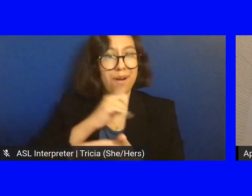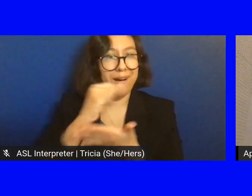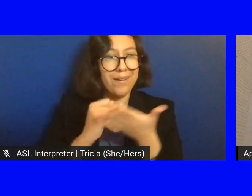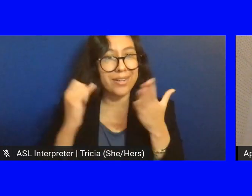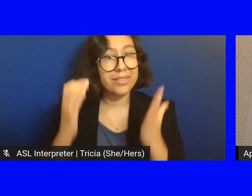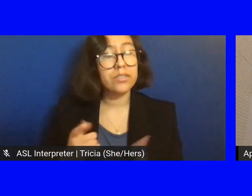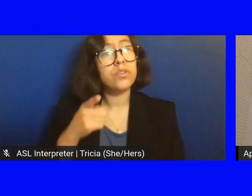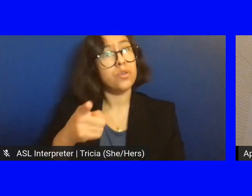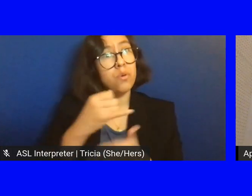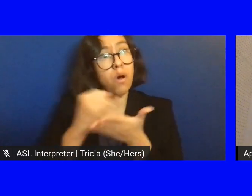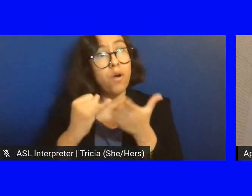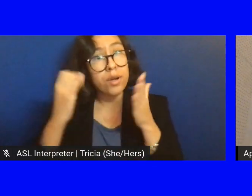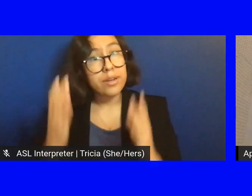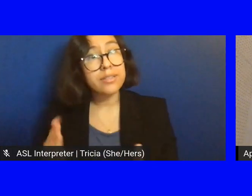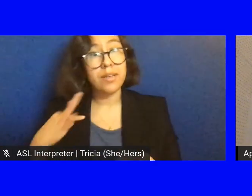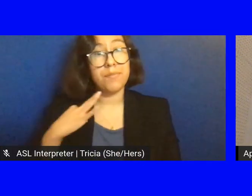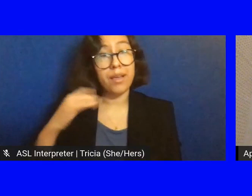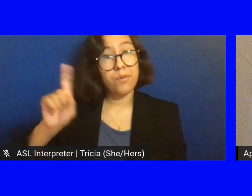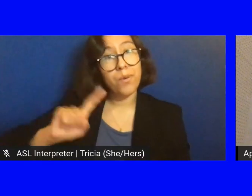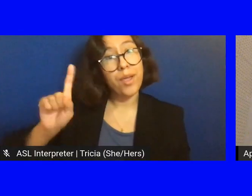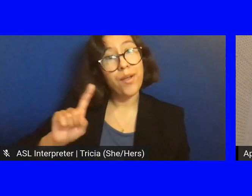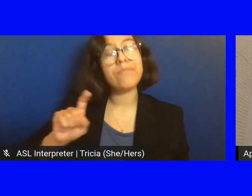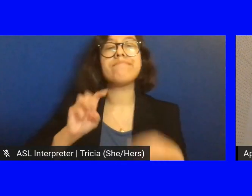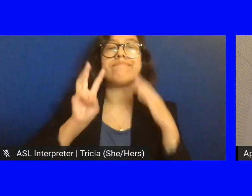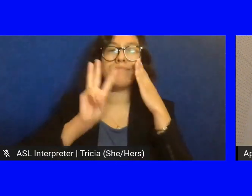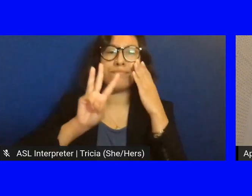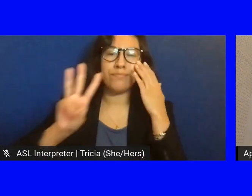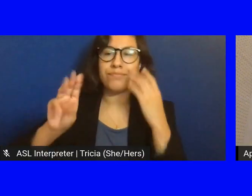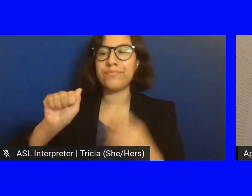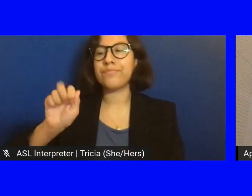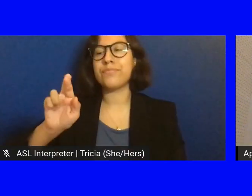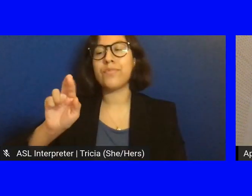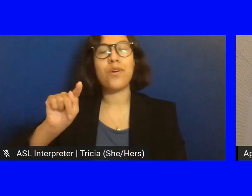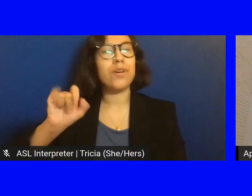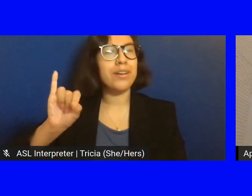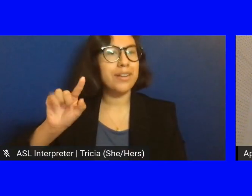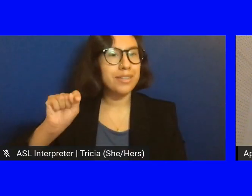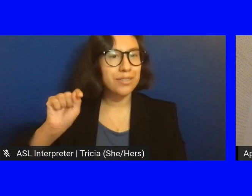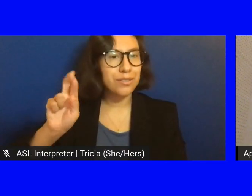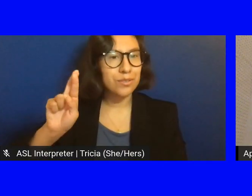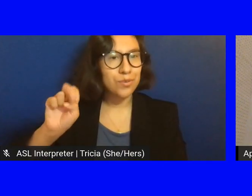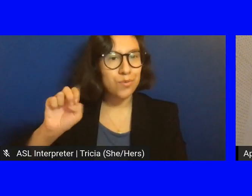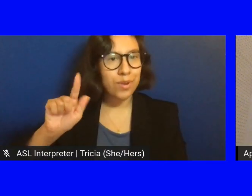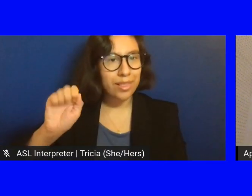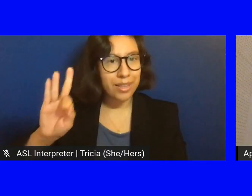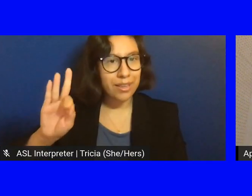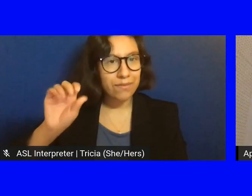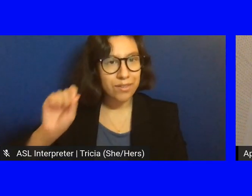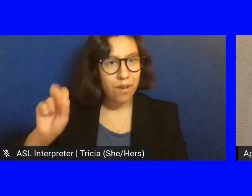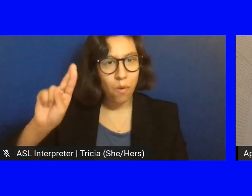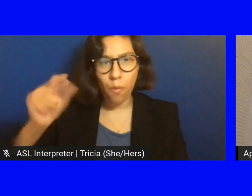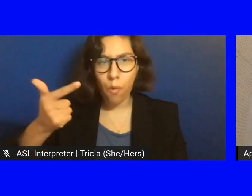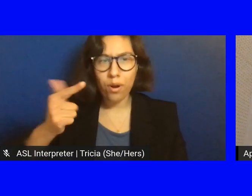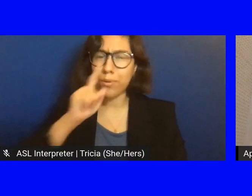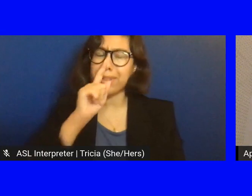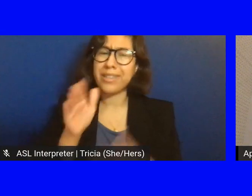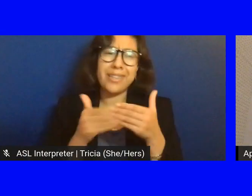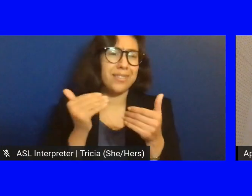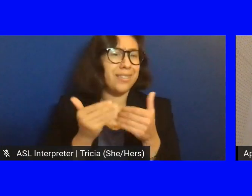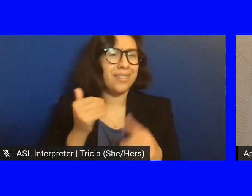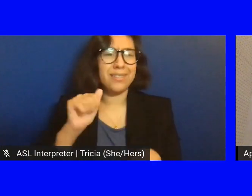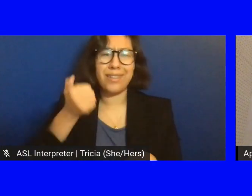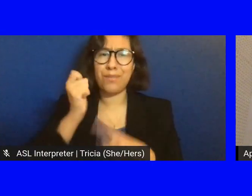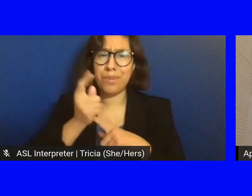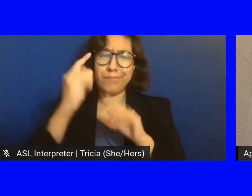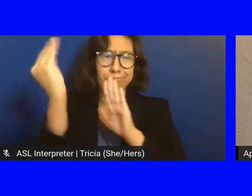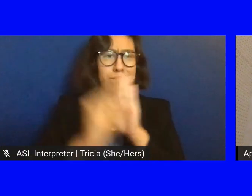artist and want to apply, you can find our application online at artistrelief.org. It's meant to be very straightforward and only take about 10